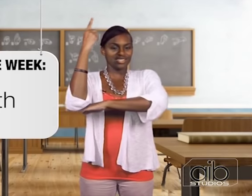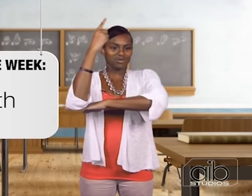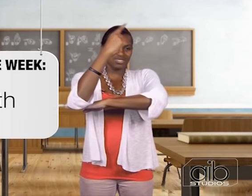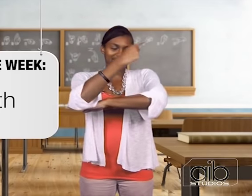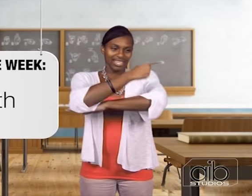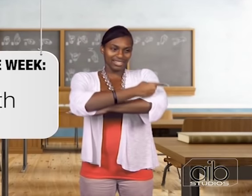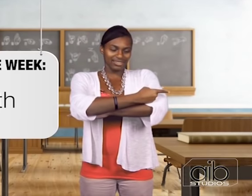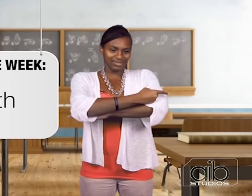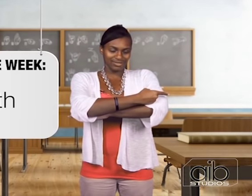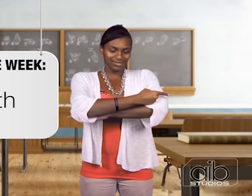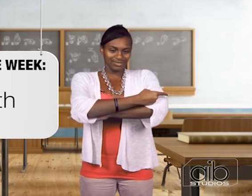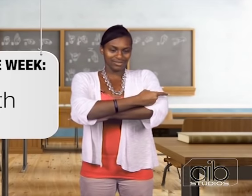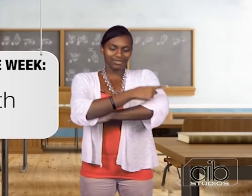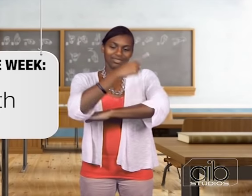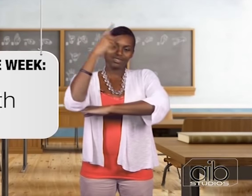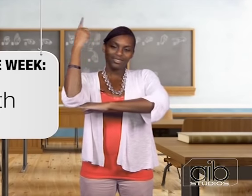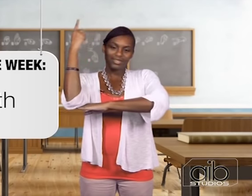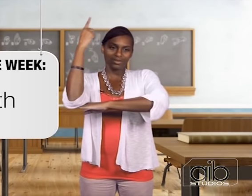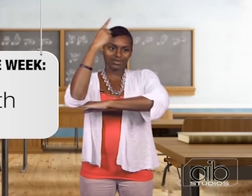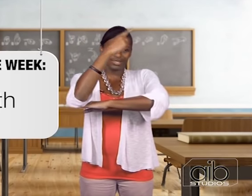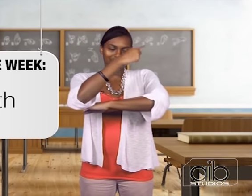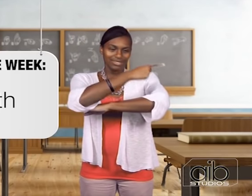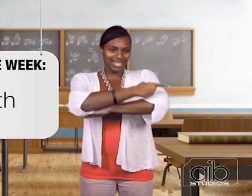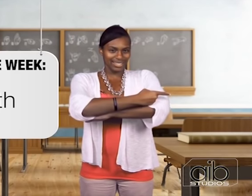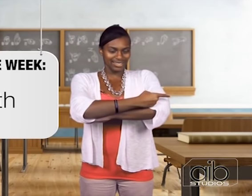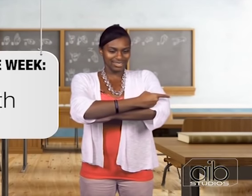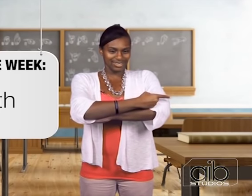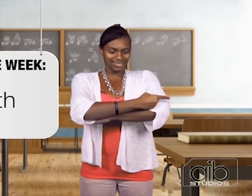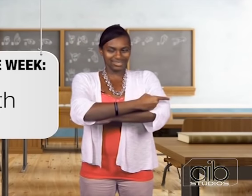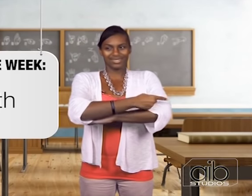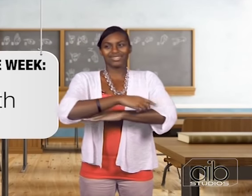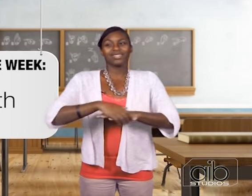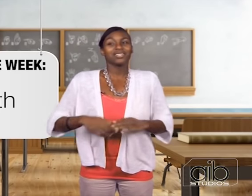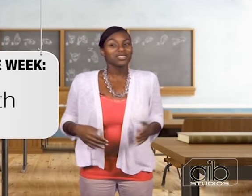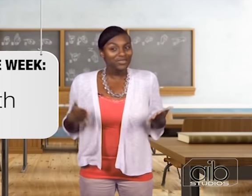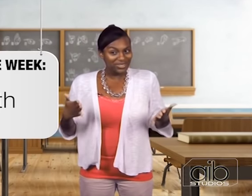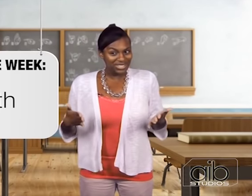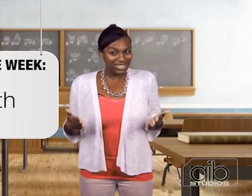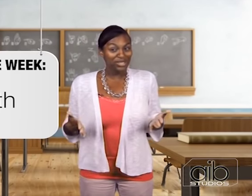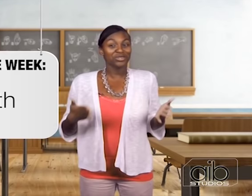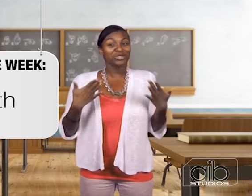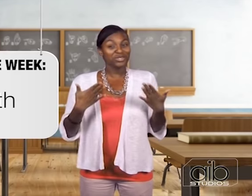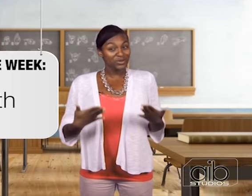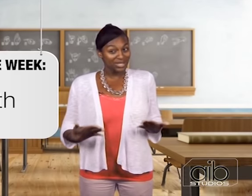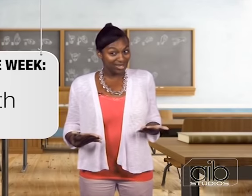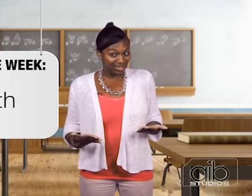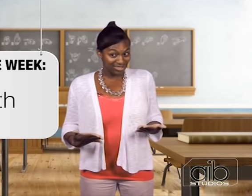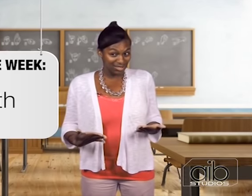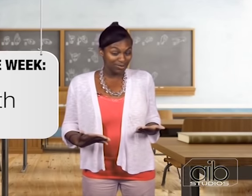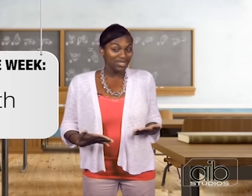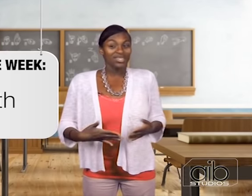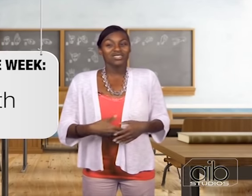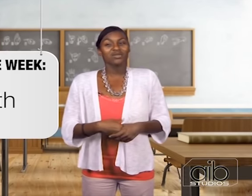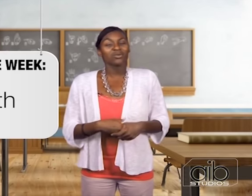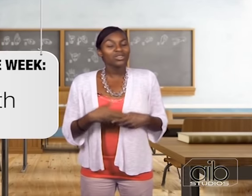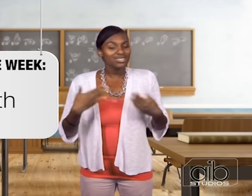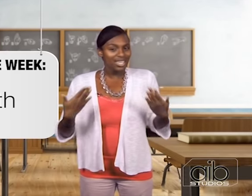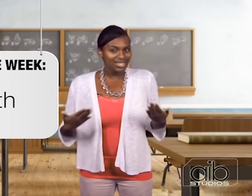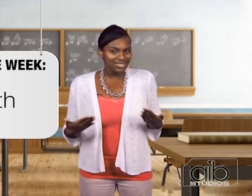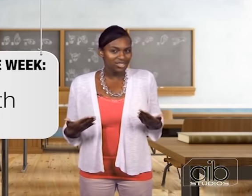means day. So, day. So very good. You're doing awesome. Some more signs that you